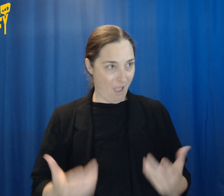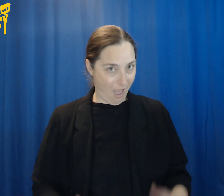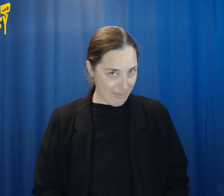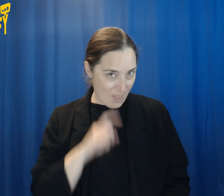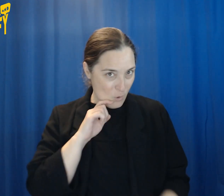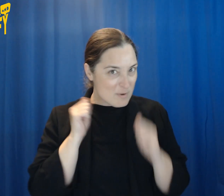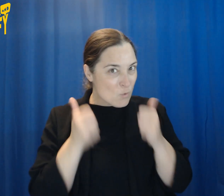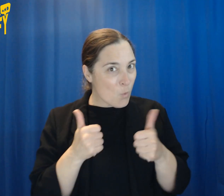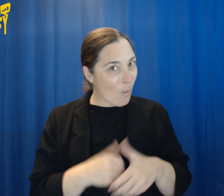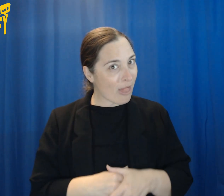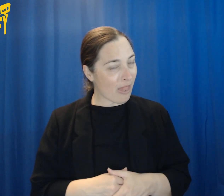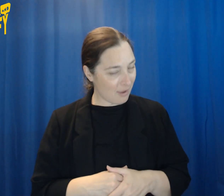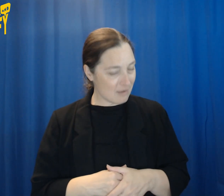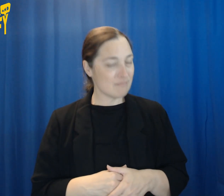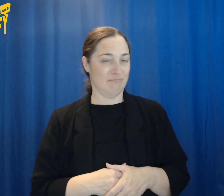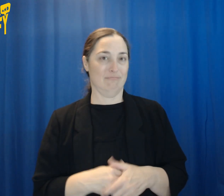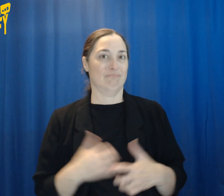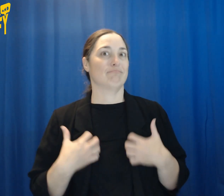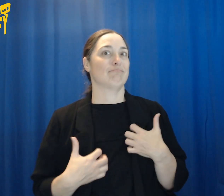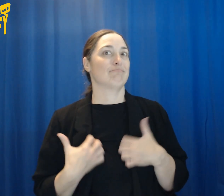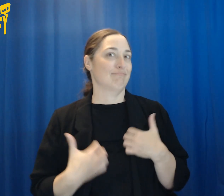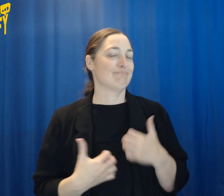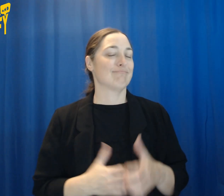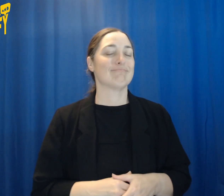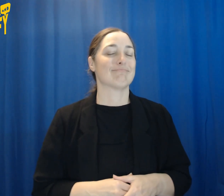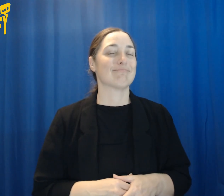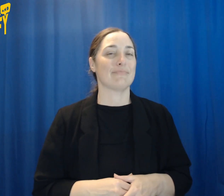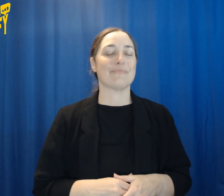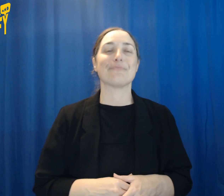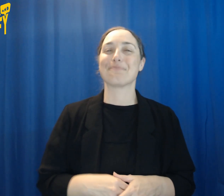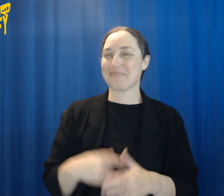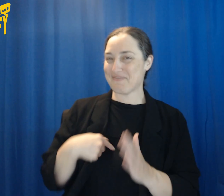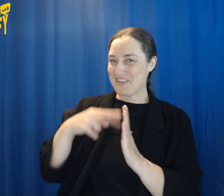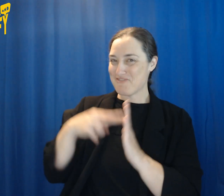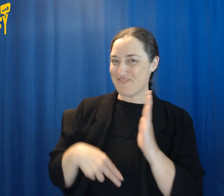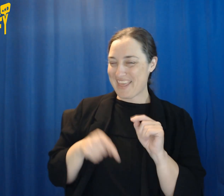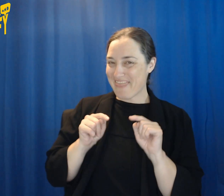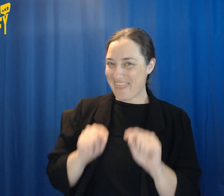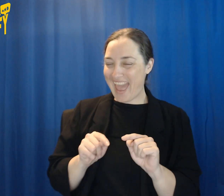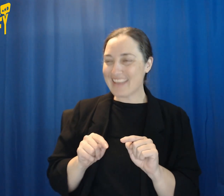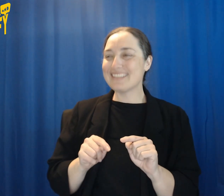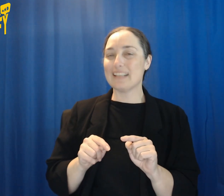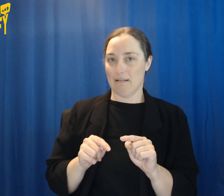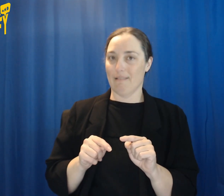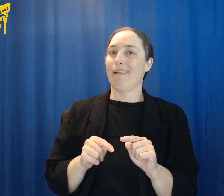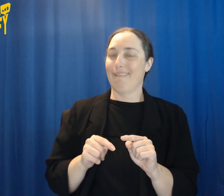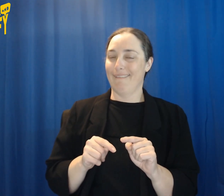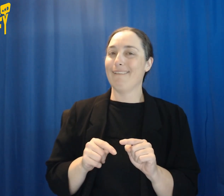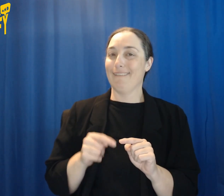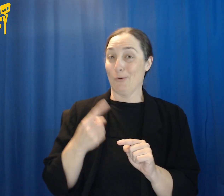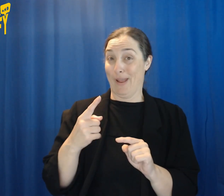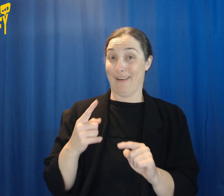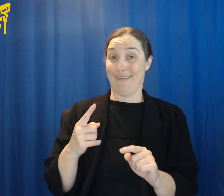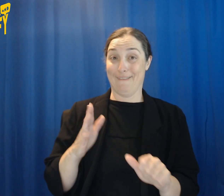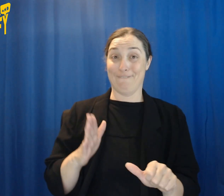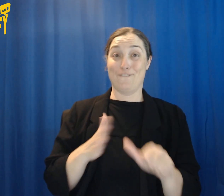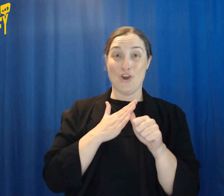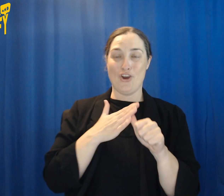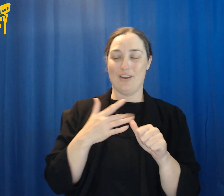cool. It would be so exciting. When I was reading that was one of the first things that I resonated with, was that